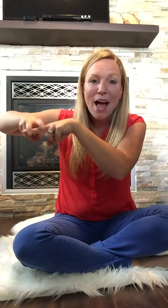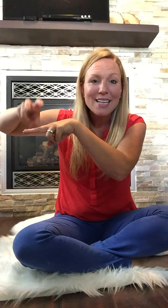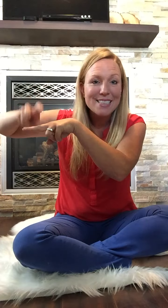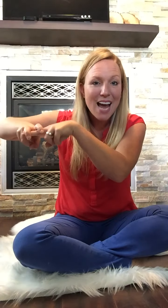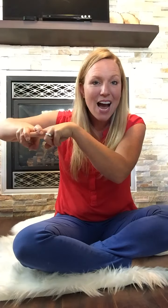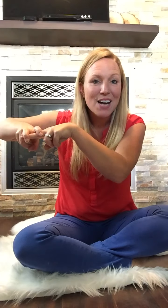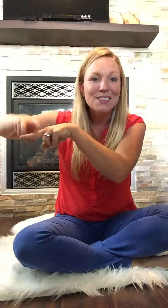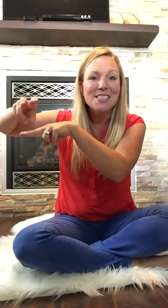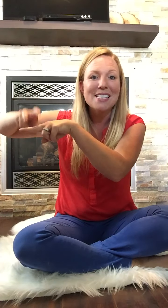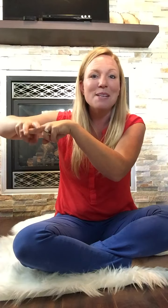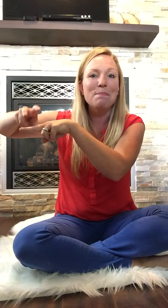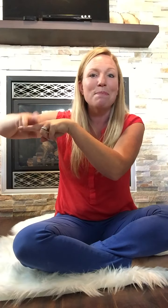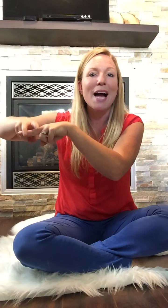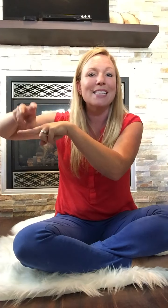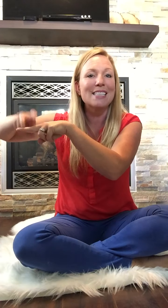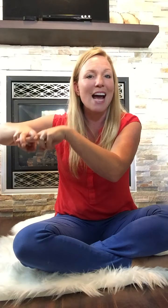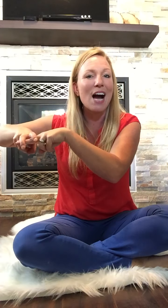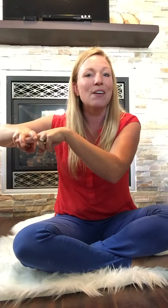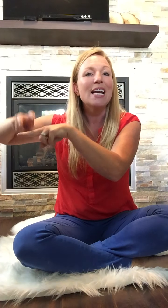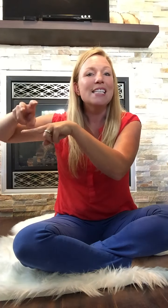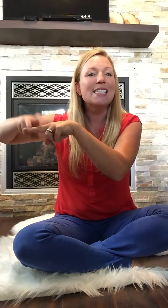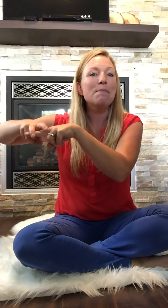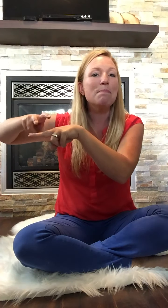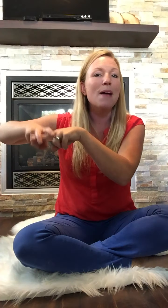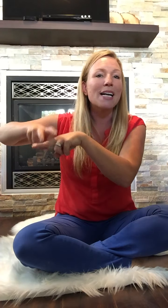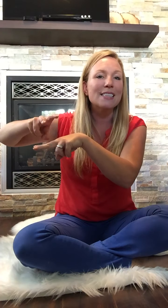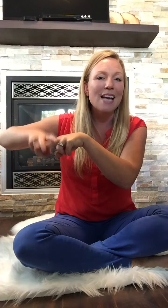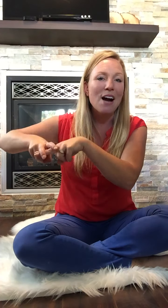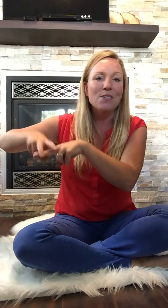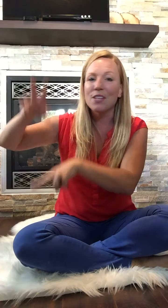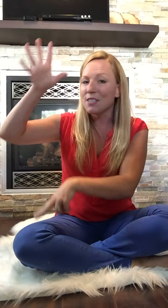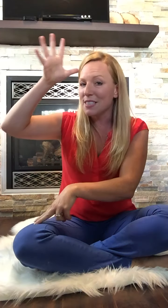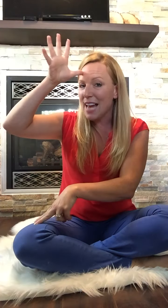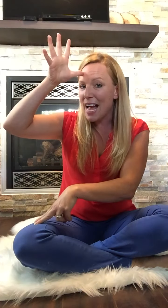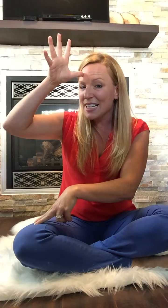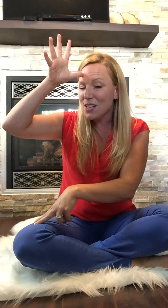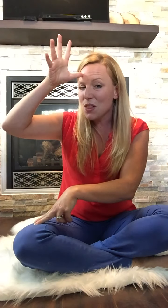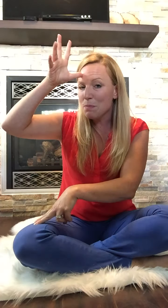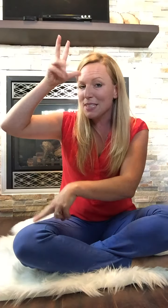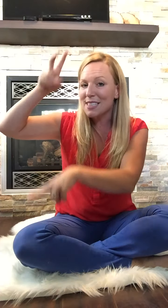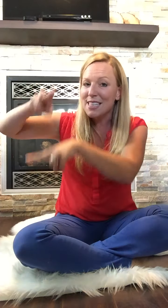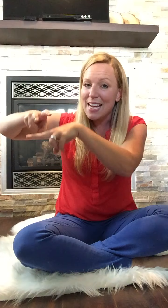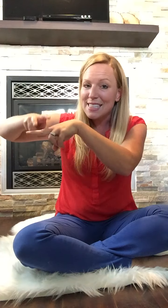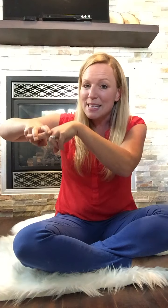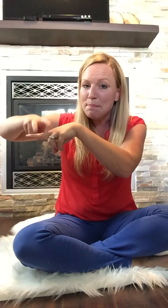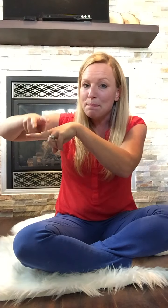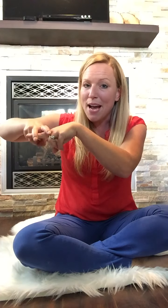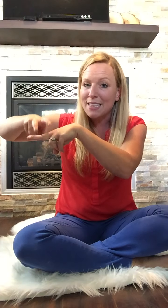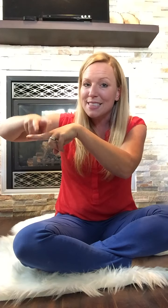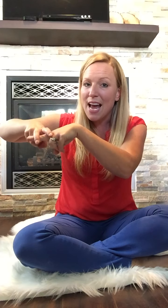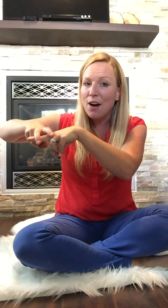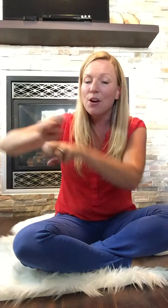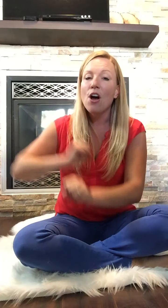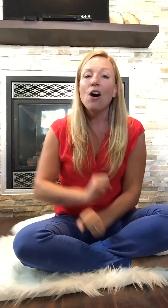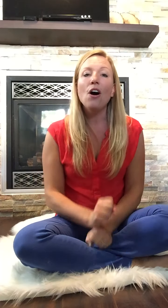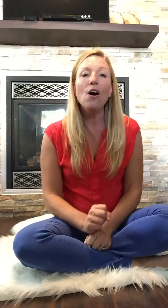back down, sit back down, sit back down. The daddies on the bus say, sit back down,